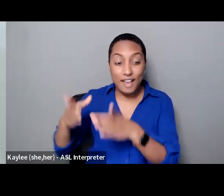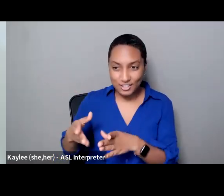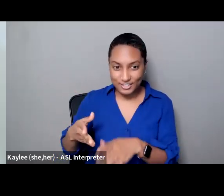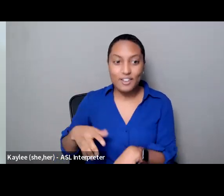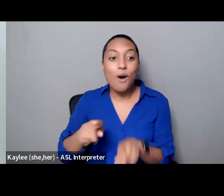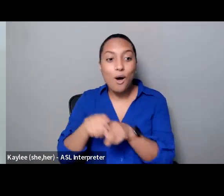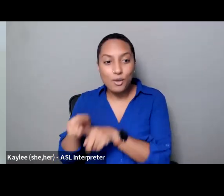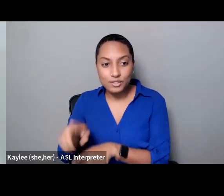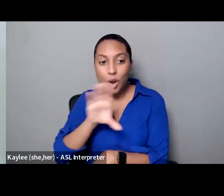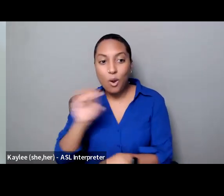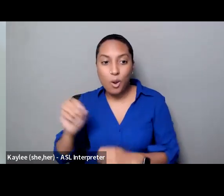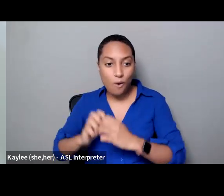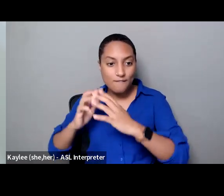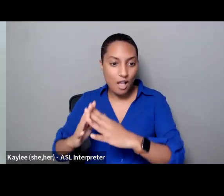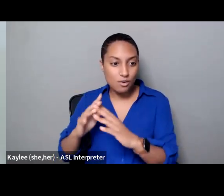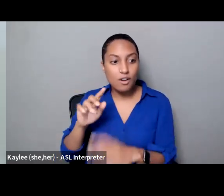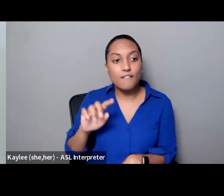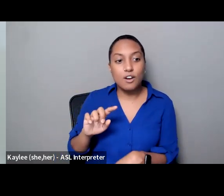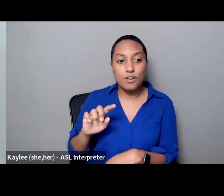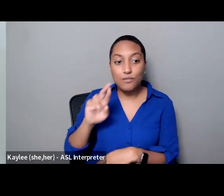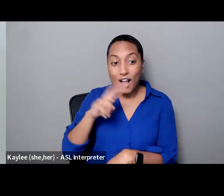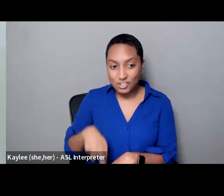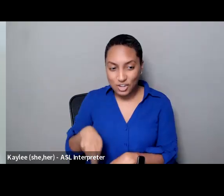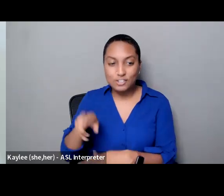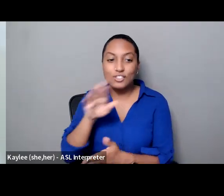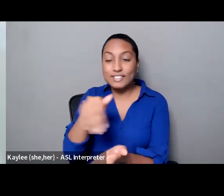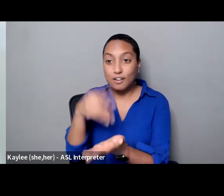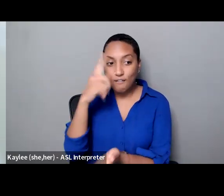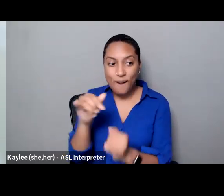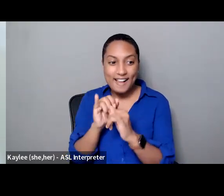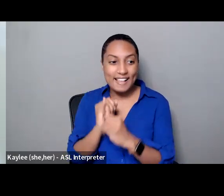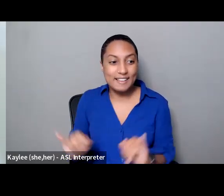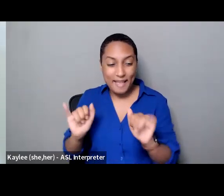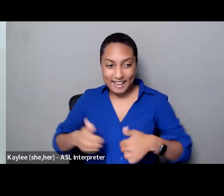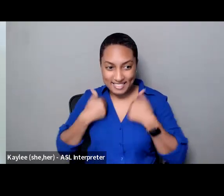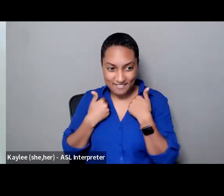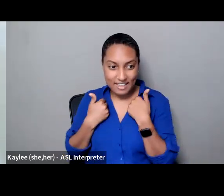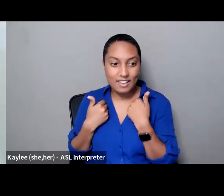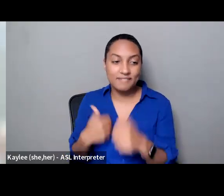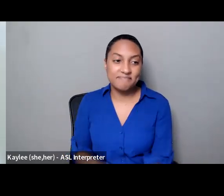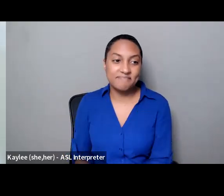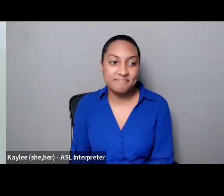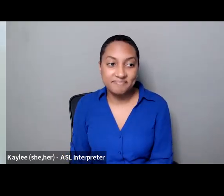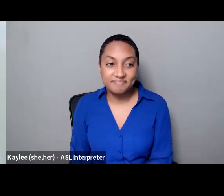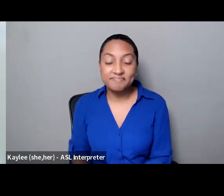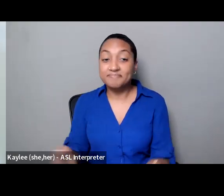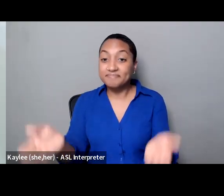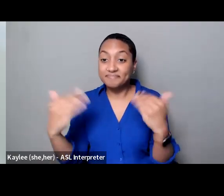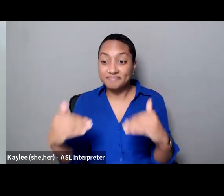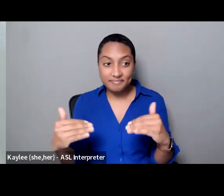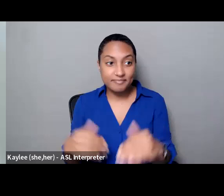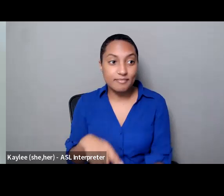director of the Rochester Center for Independent Living, one of the first Title VII funded CILs. We have Luann